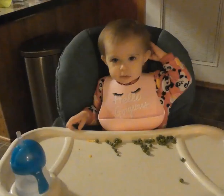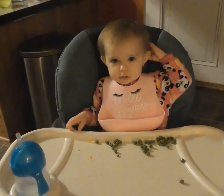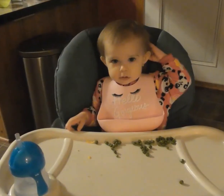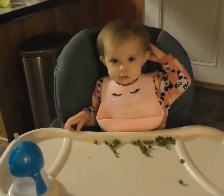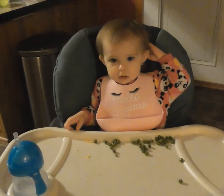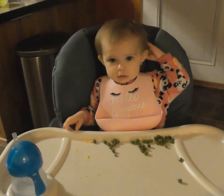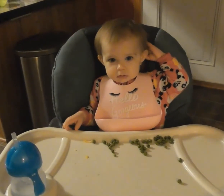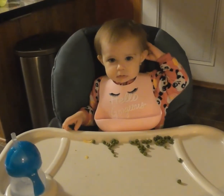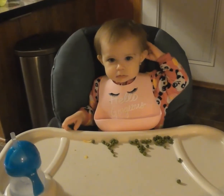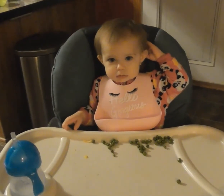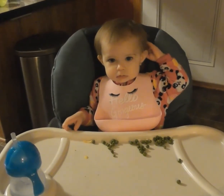done?